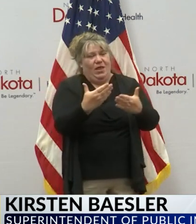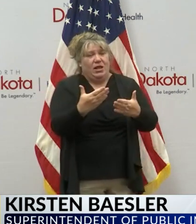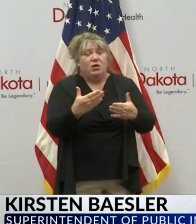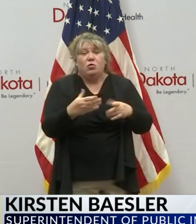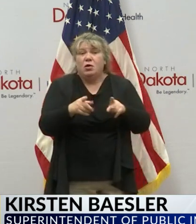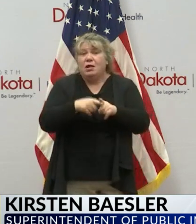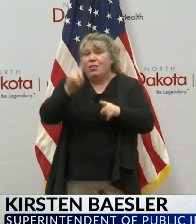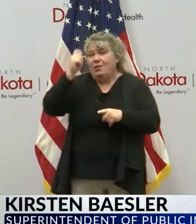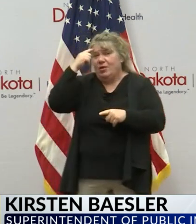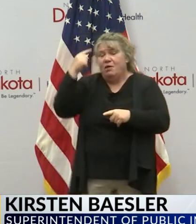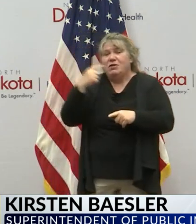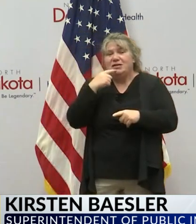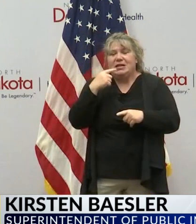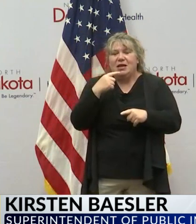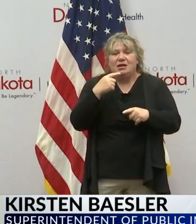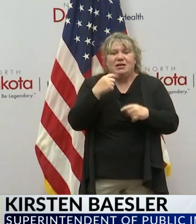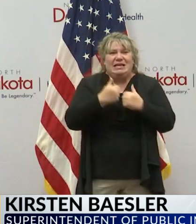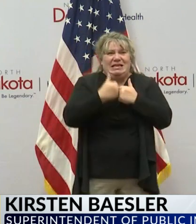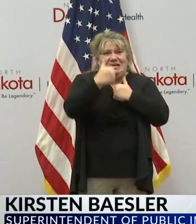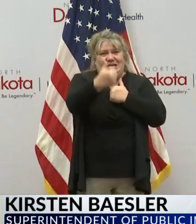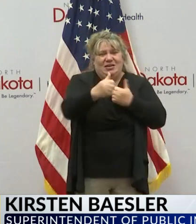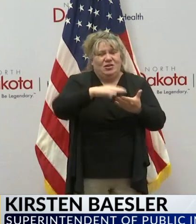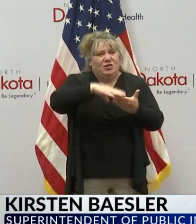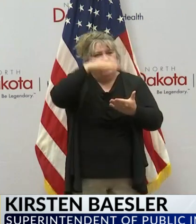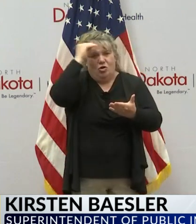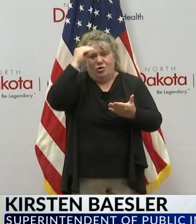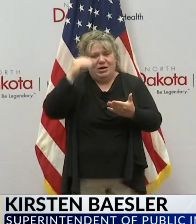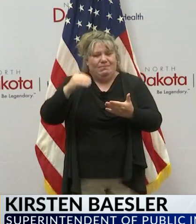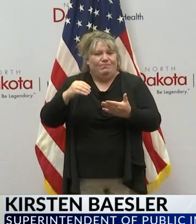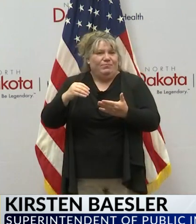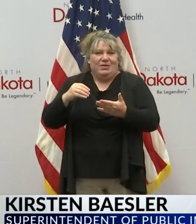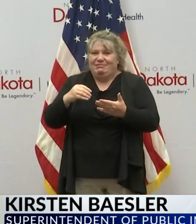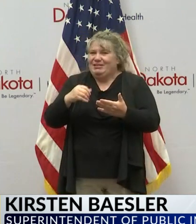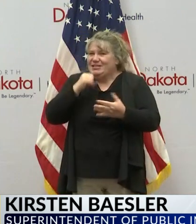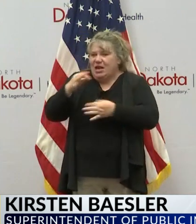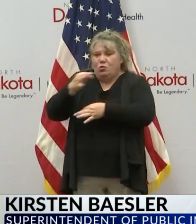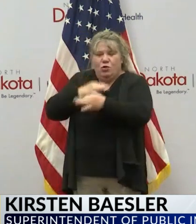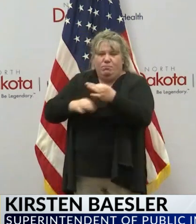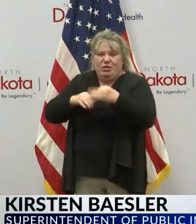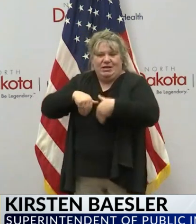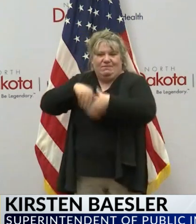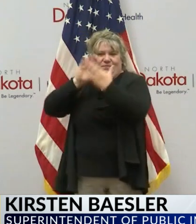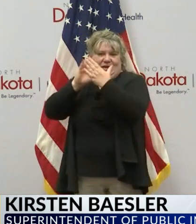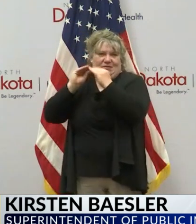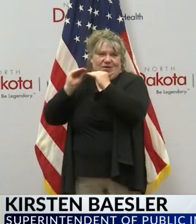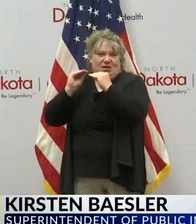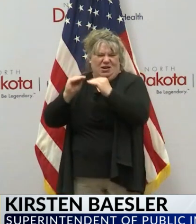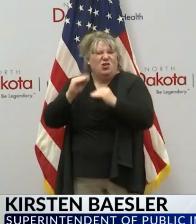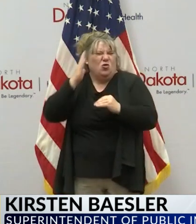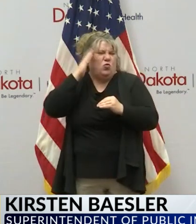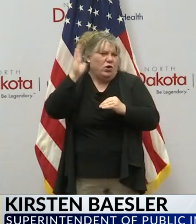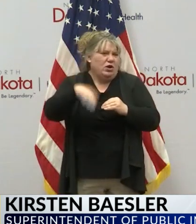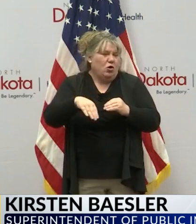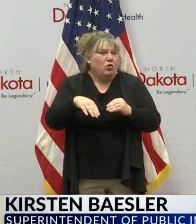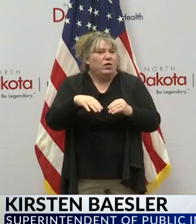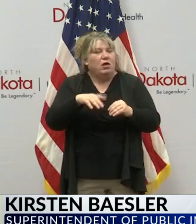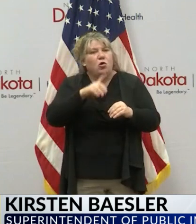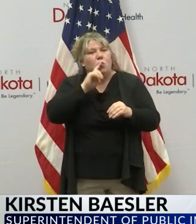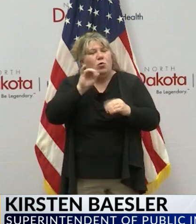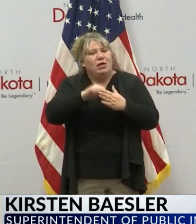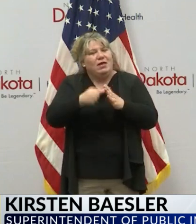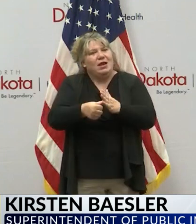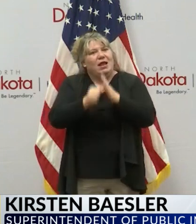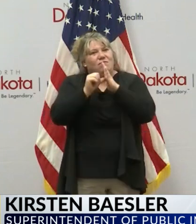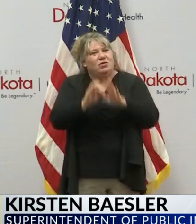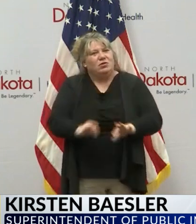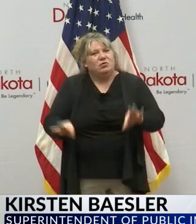said, distance learning certainly is no substitute for face-to-face teaching, and we know that. And that really does underscore the